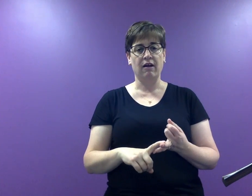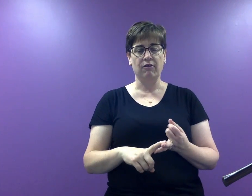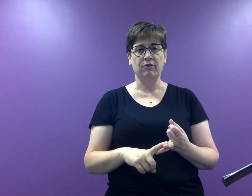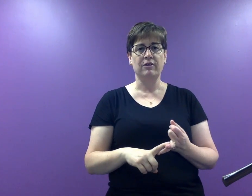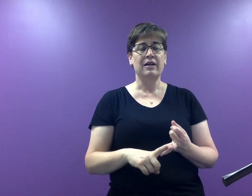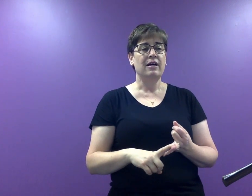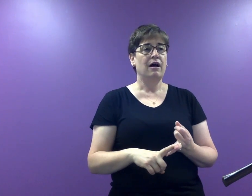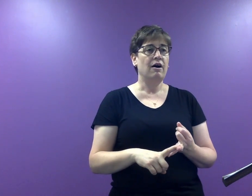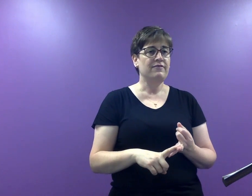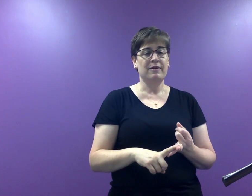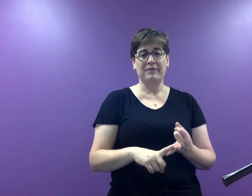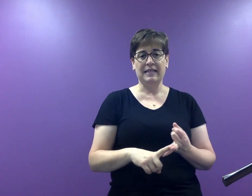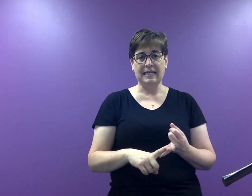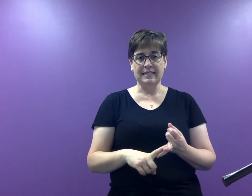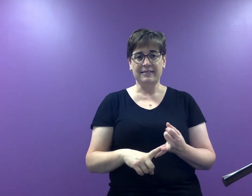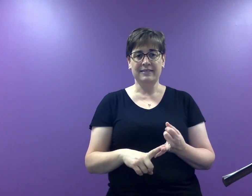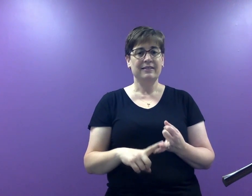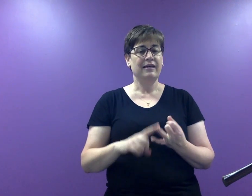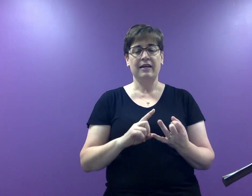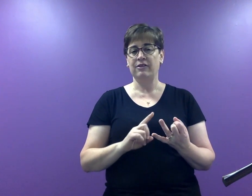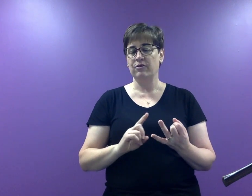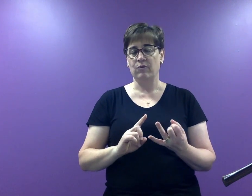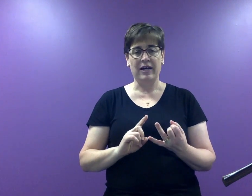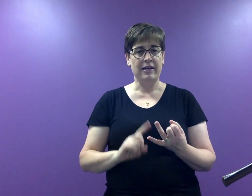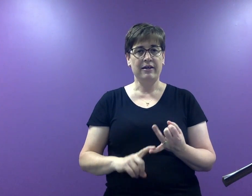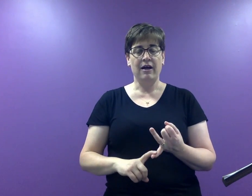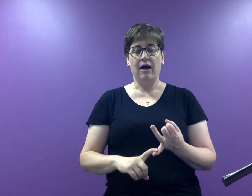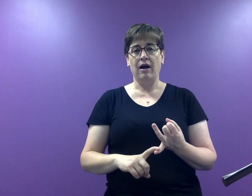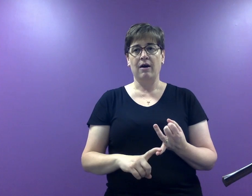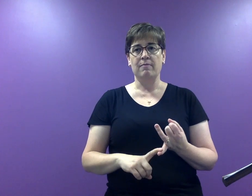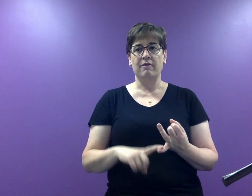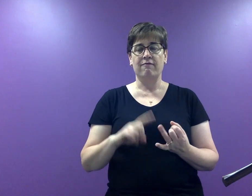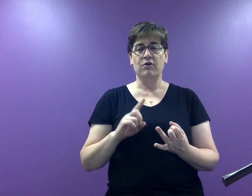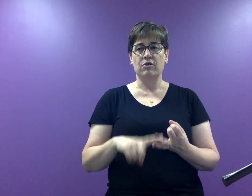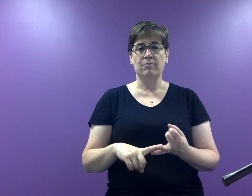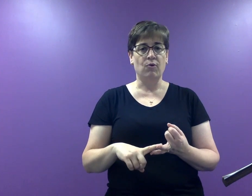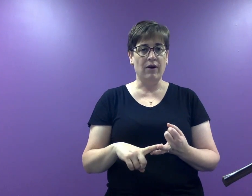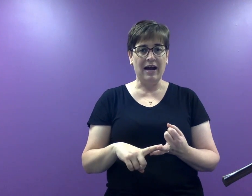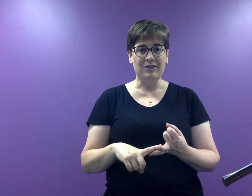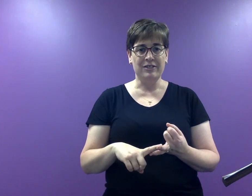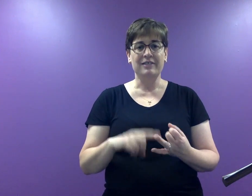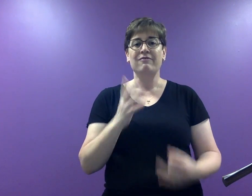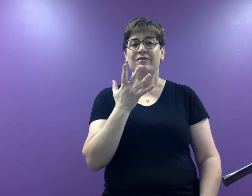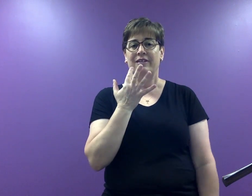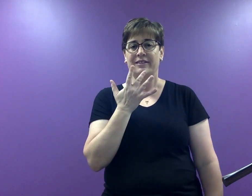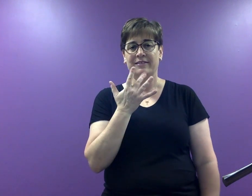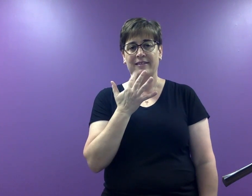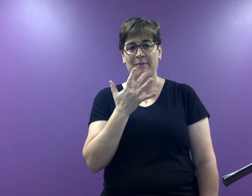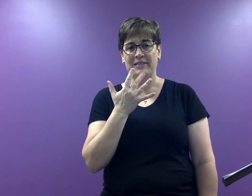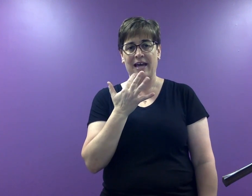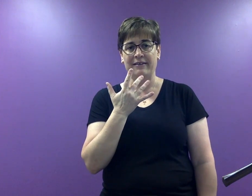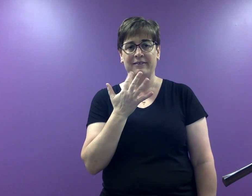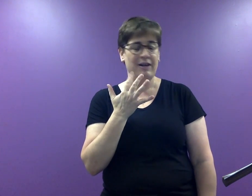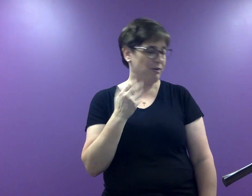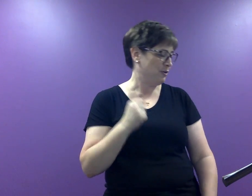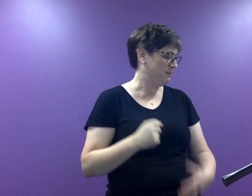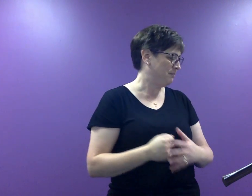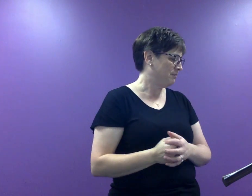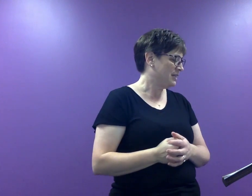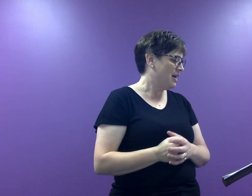color of something is. Either way, verb or adjective, it's the same sign, color.